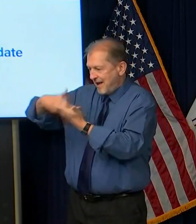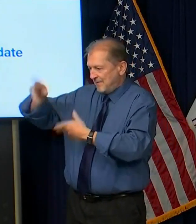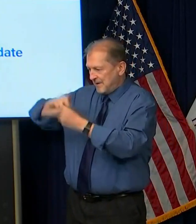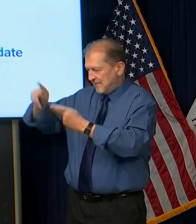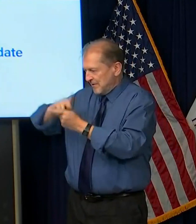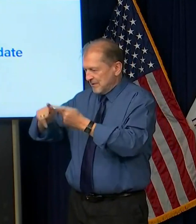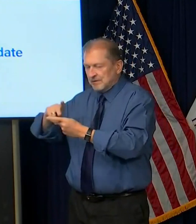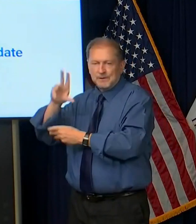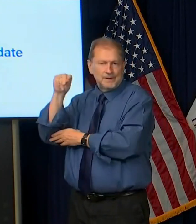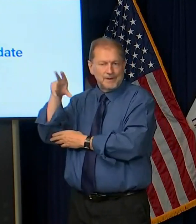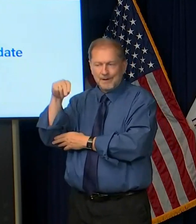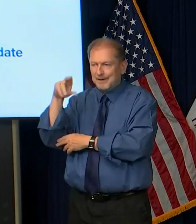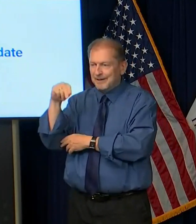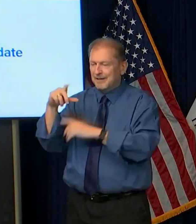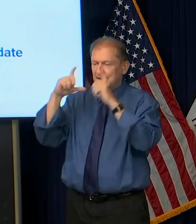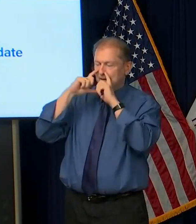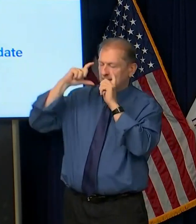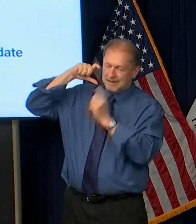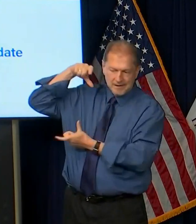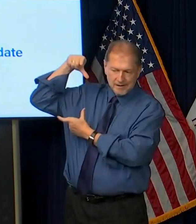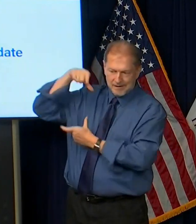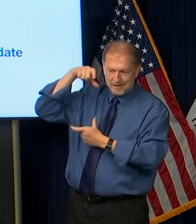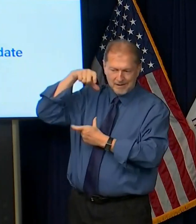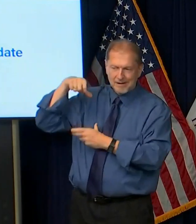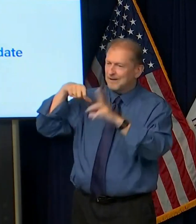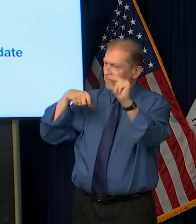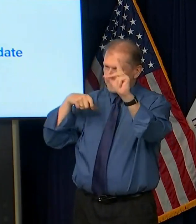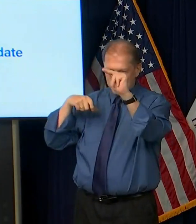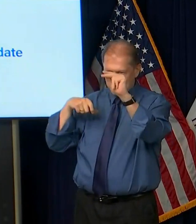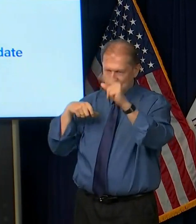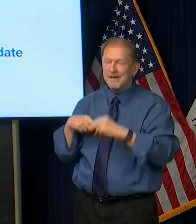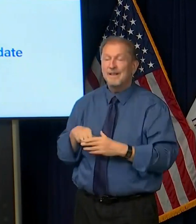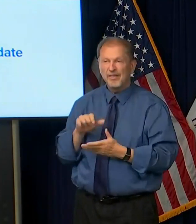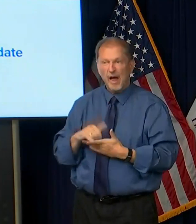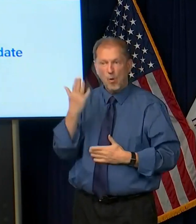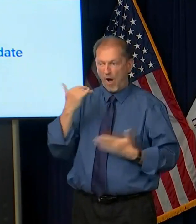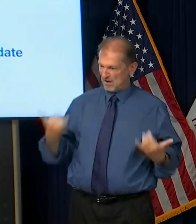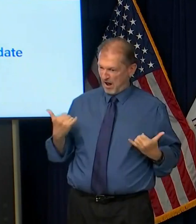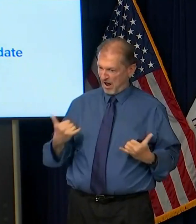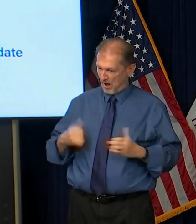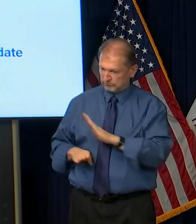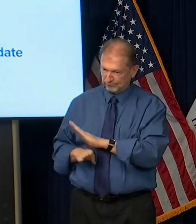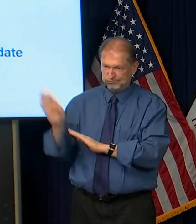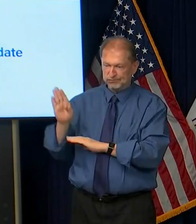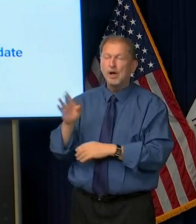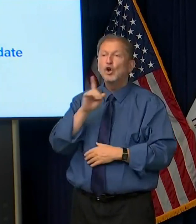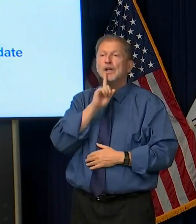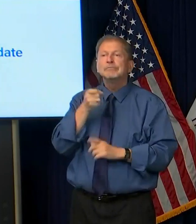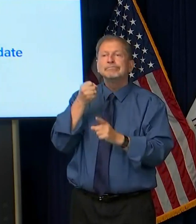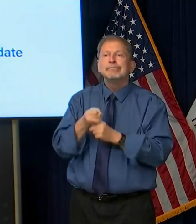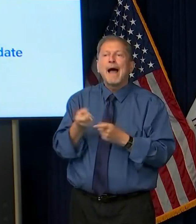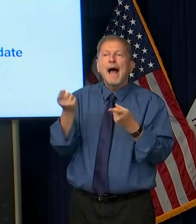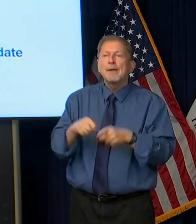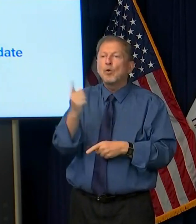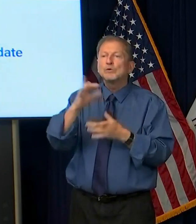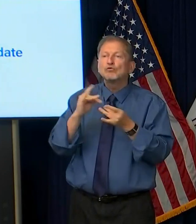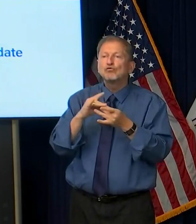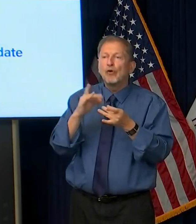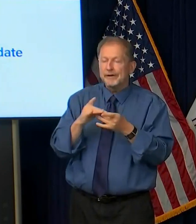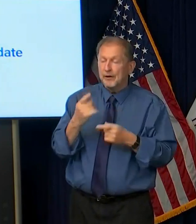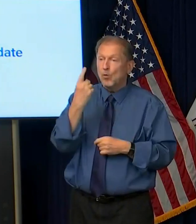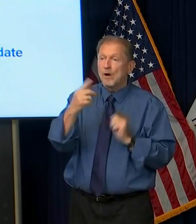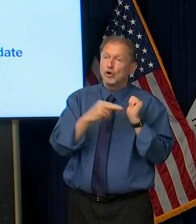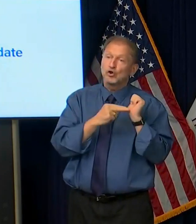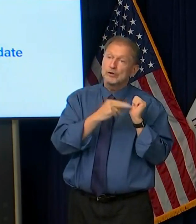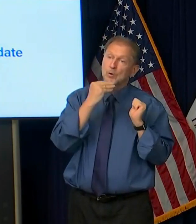masks. These type of behaviors is what led to a recent outbreak at a long-term care facility. And in this facility,